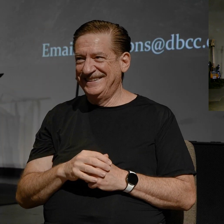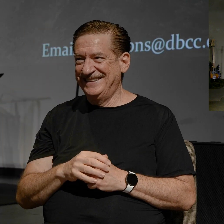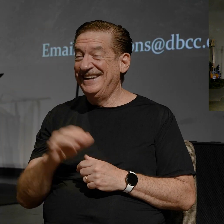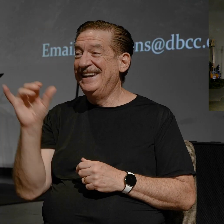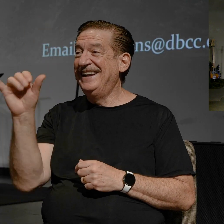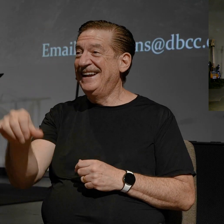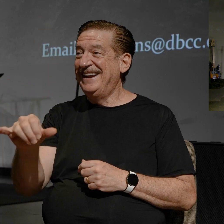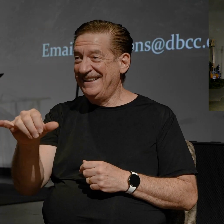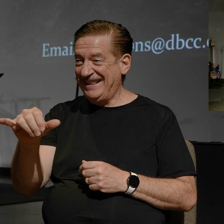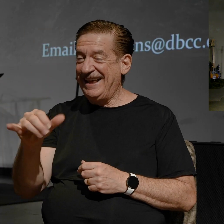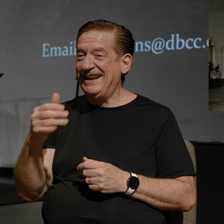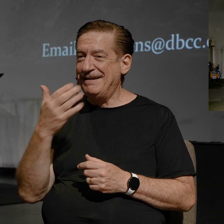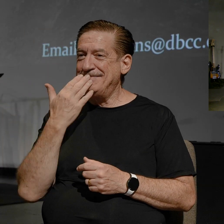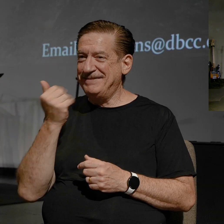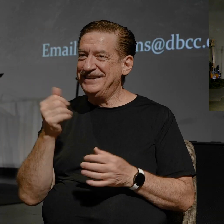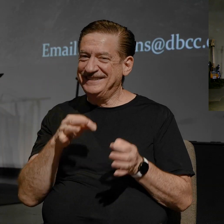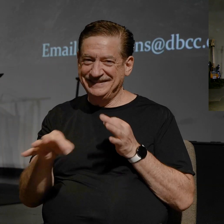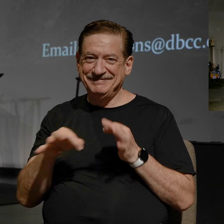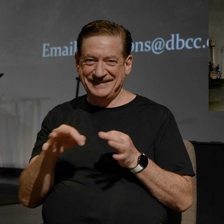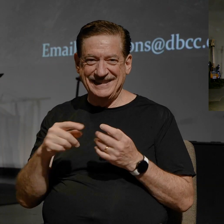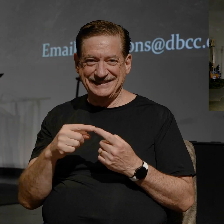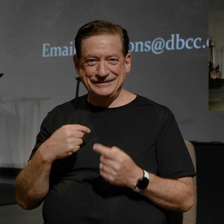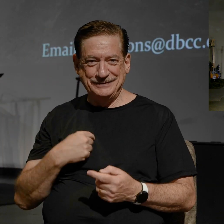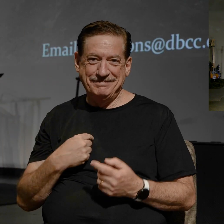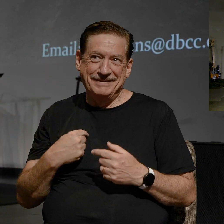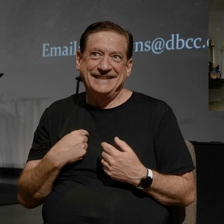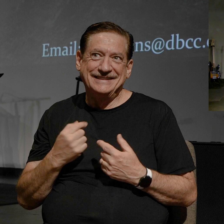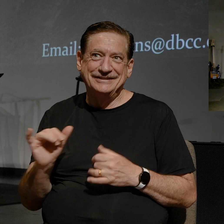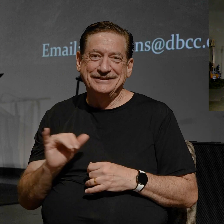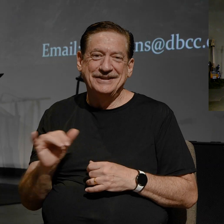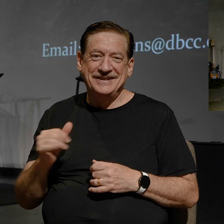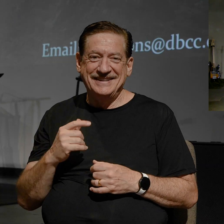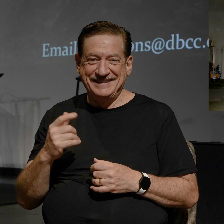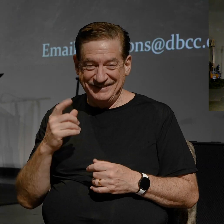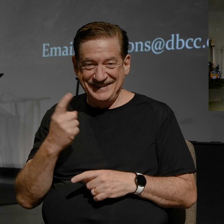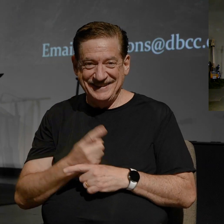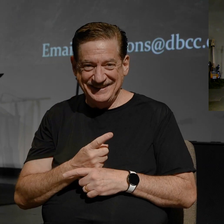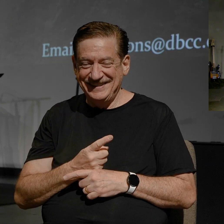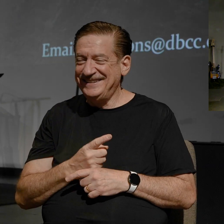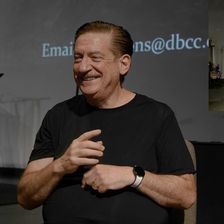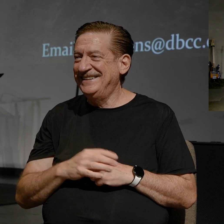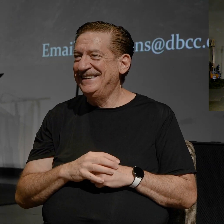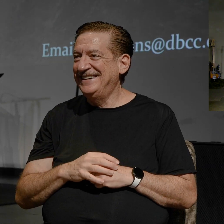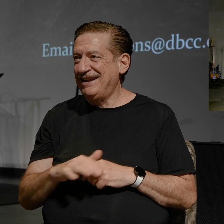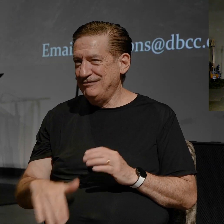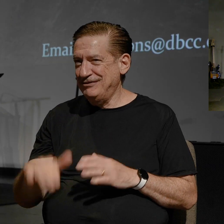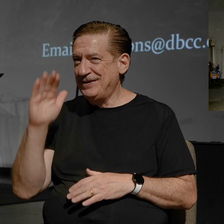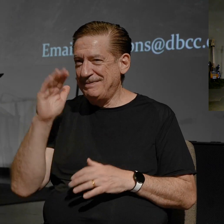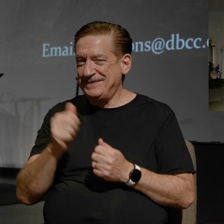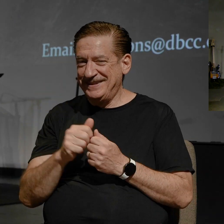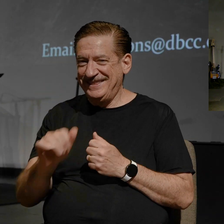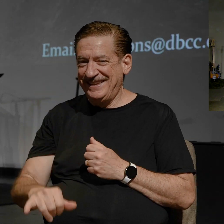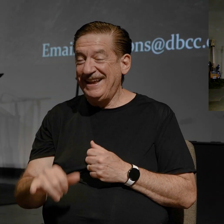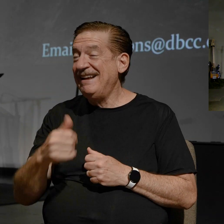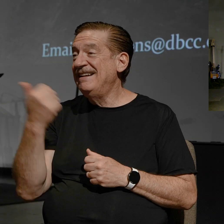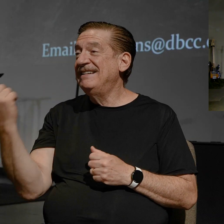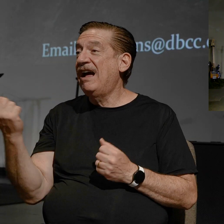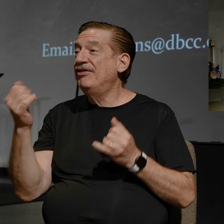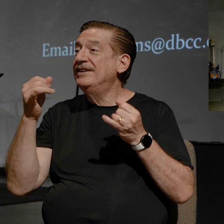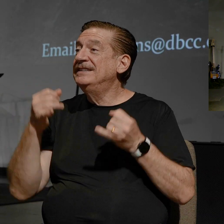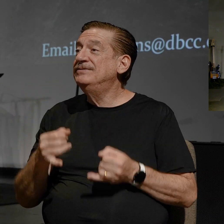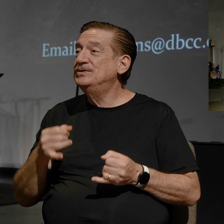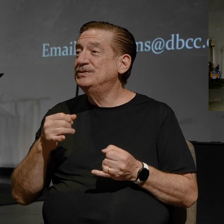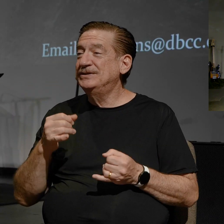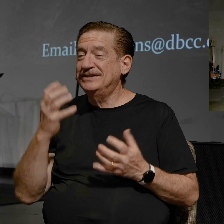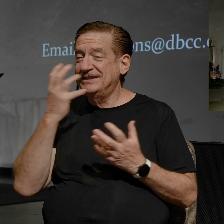And that better explains me, too, doesn't it? A little bit, that I grew up with that. Another individual had incredible significance in